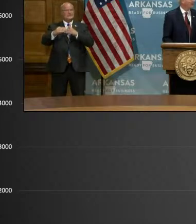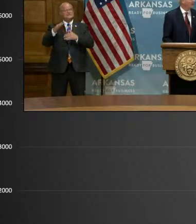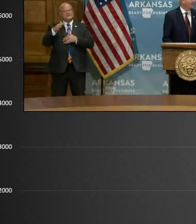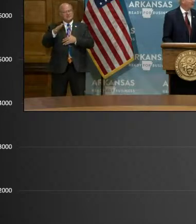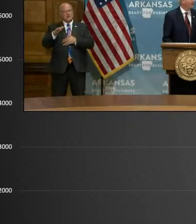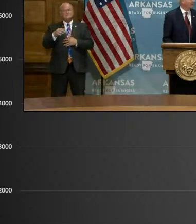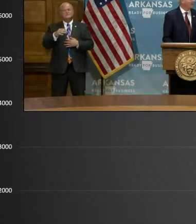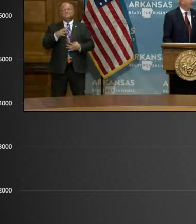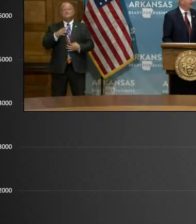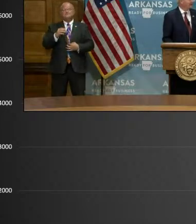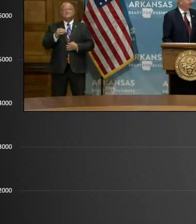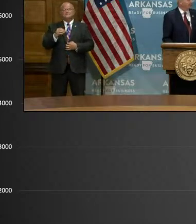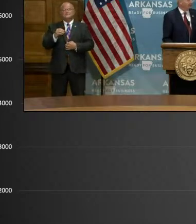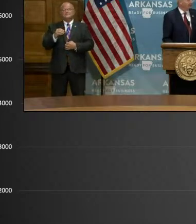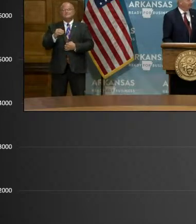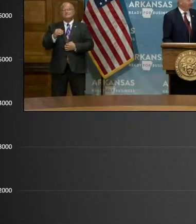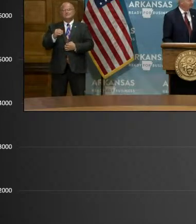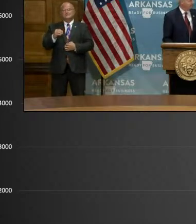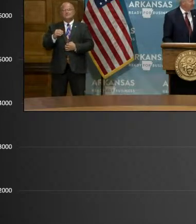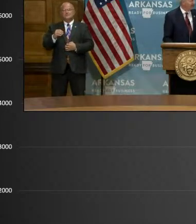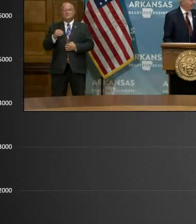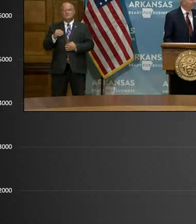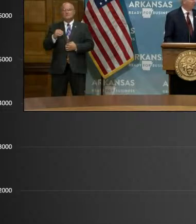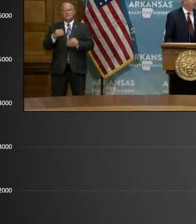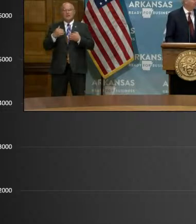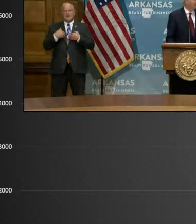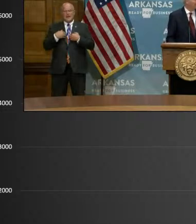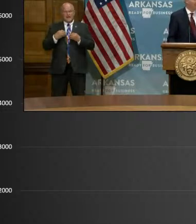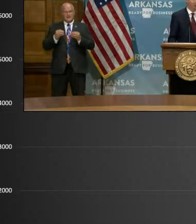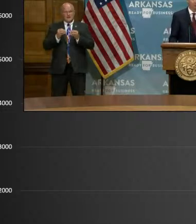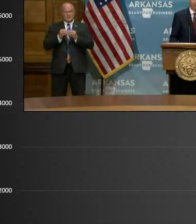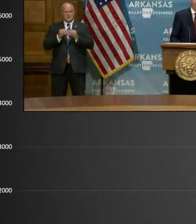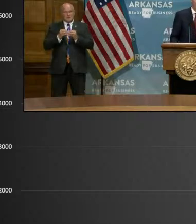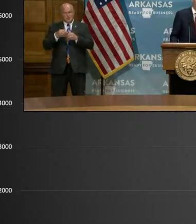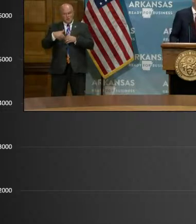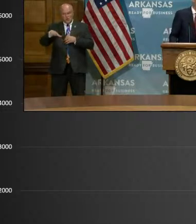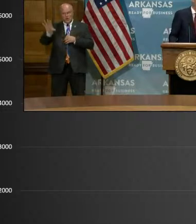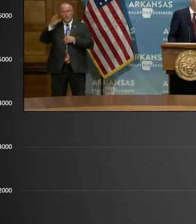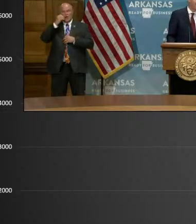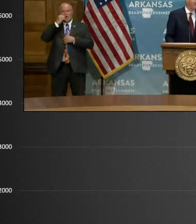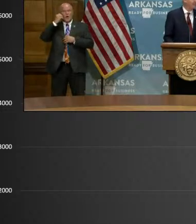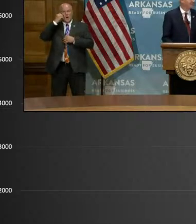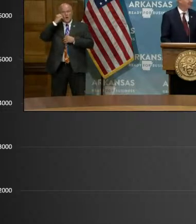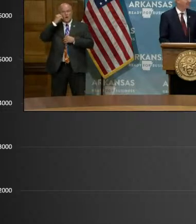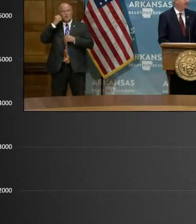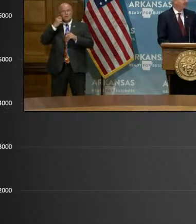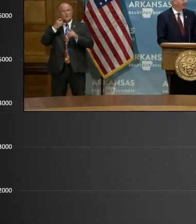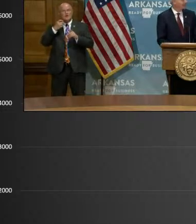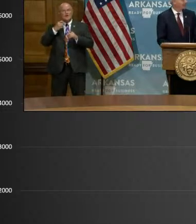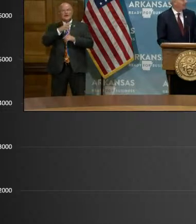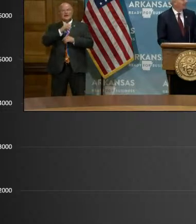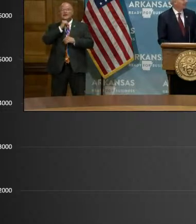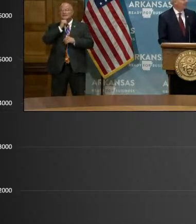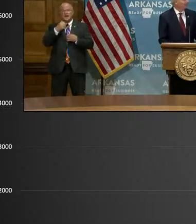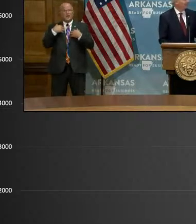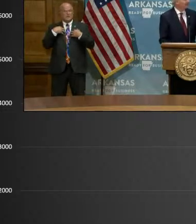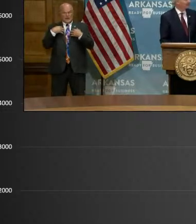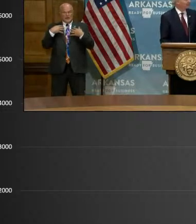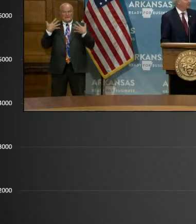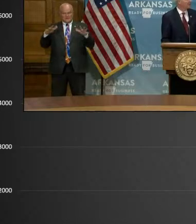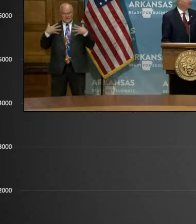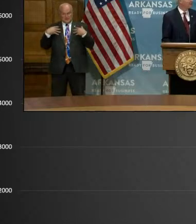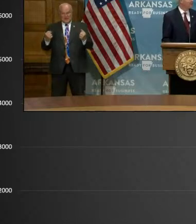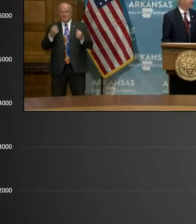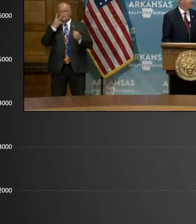somewhat. Wow. So I'm just going to interrupt here for a second, because that is completely inaccurate. That has not